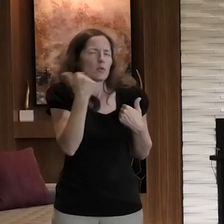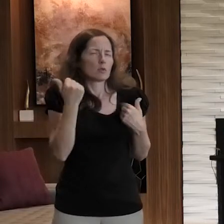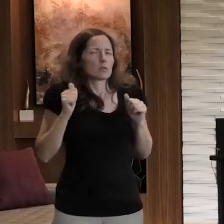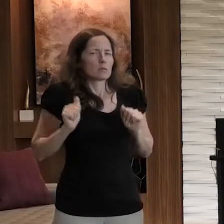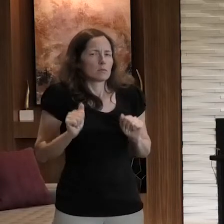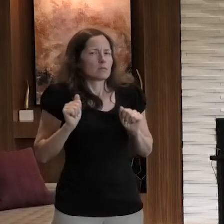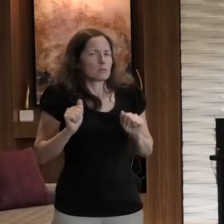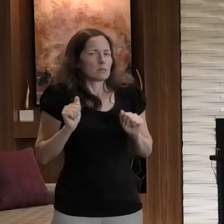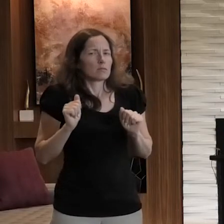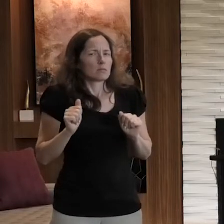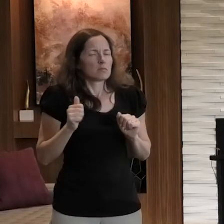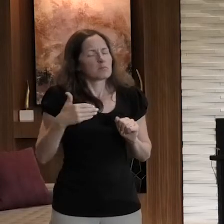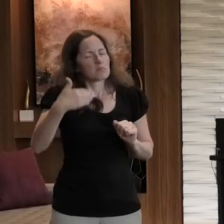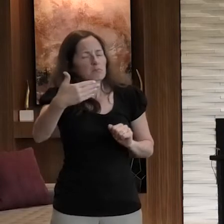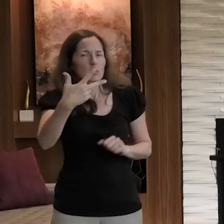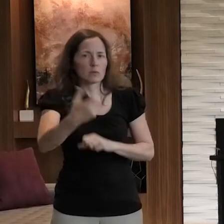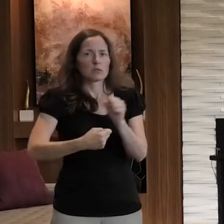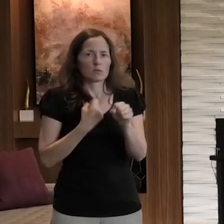possible transition.